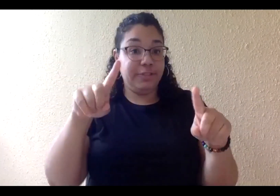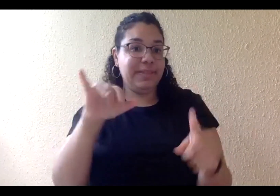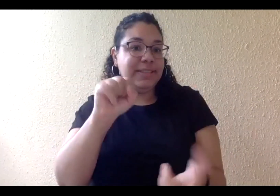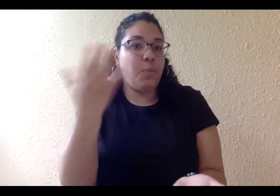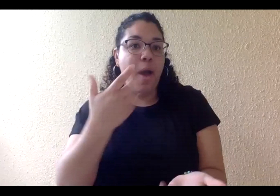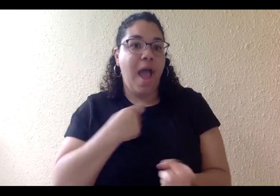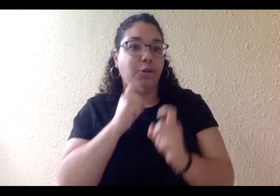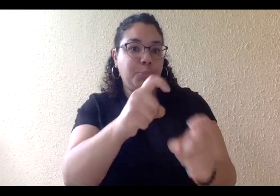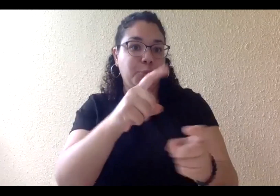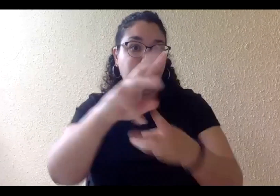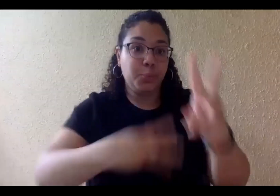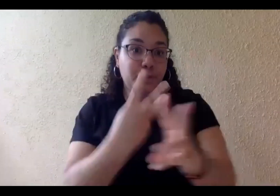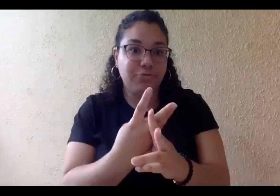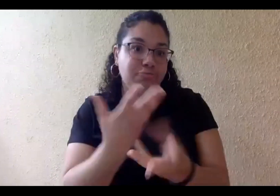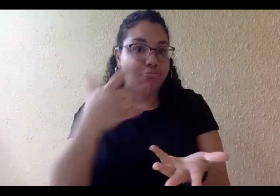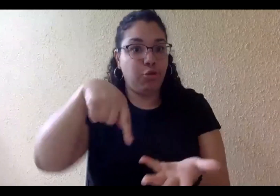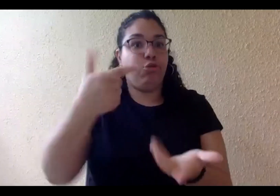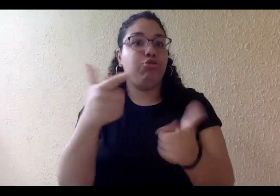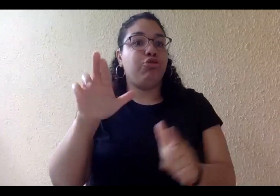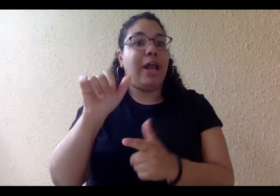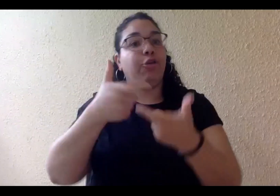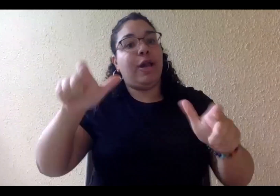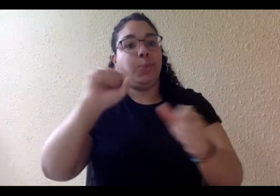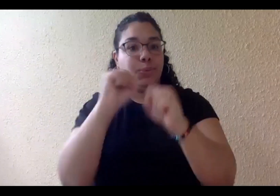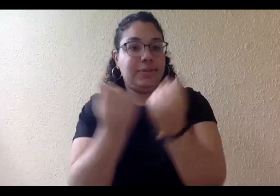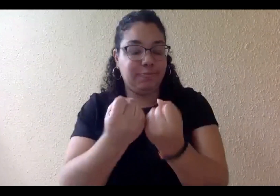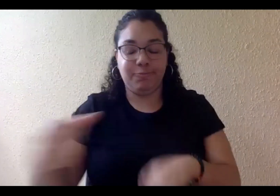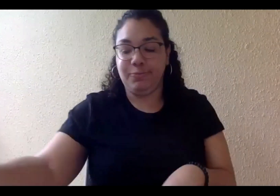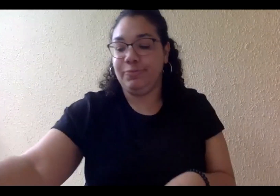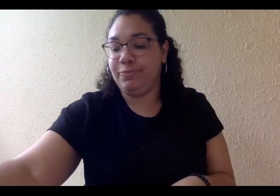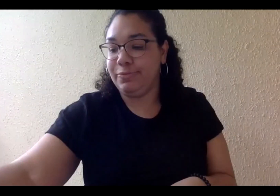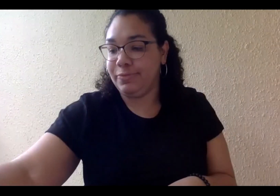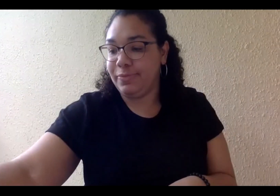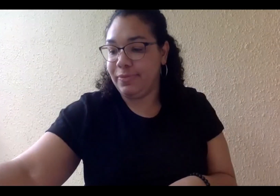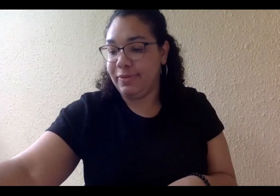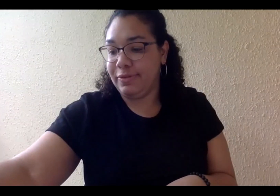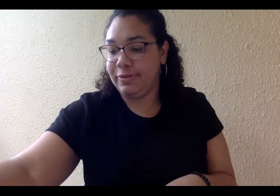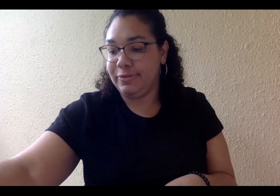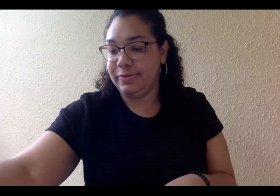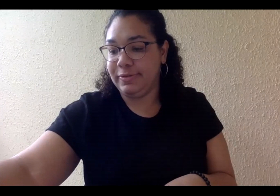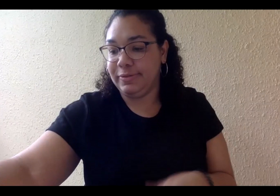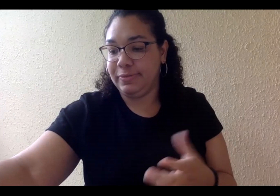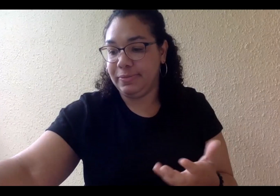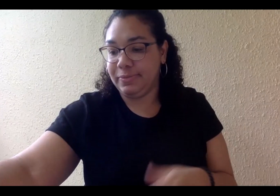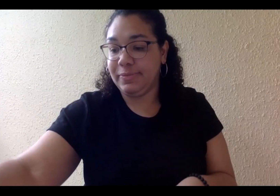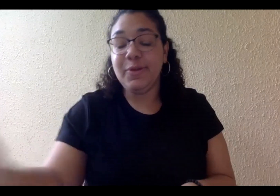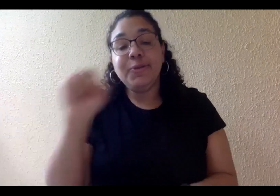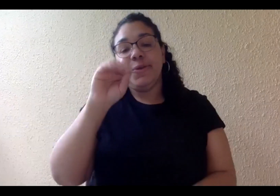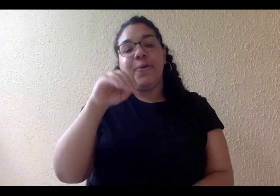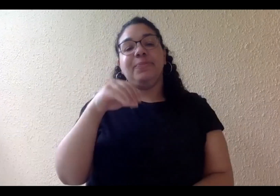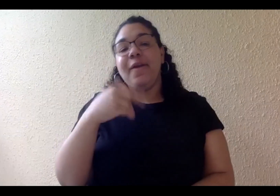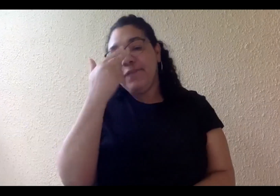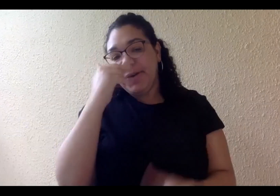For me, my achievements are what I give to the world, to the greater good of society.